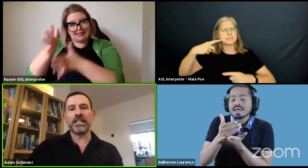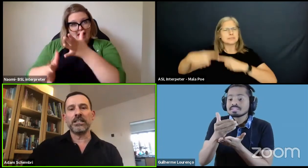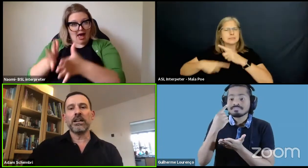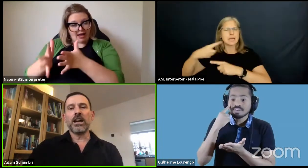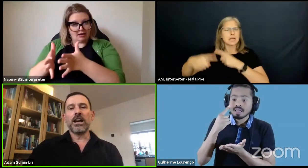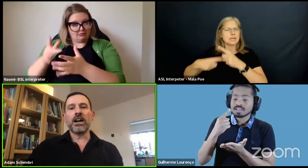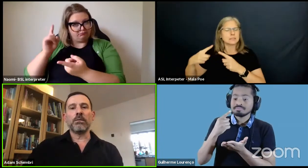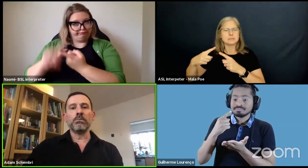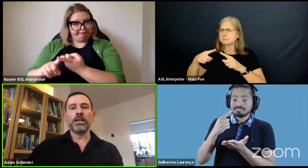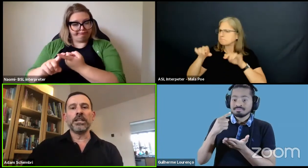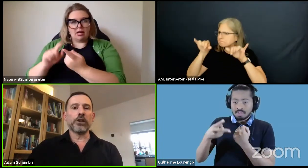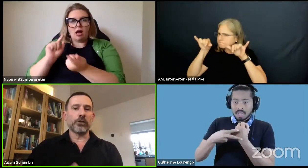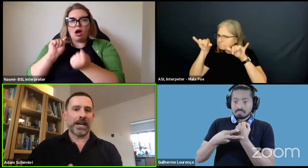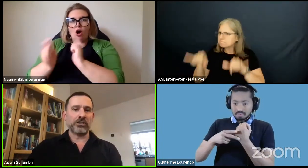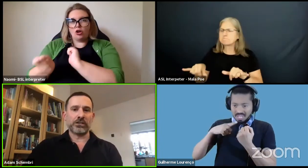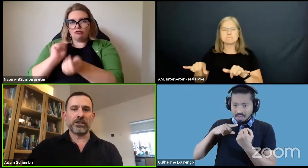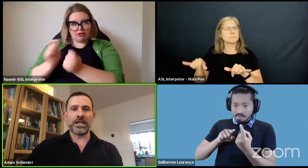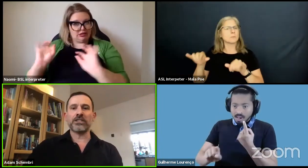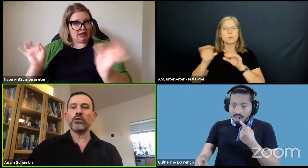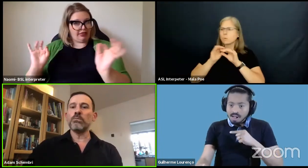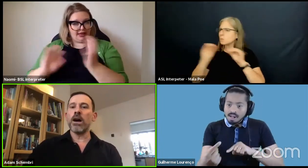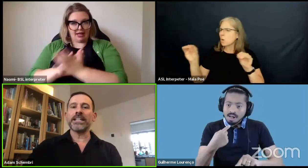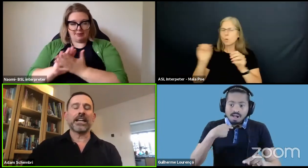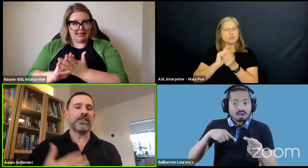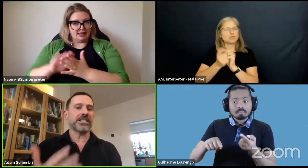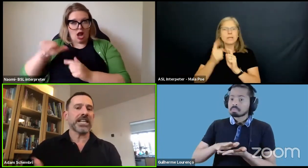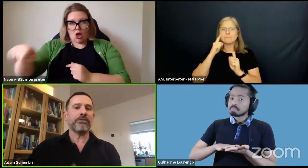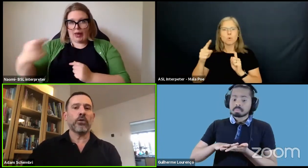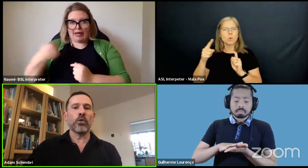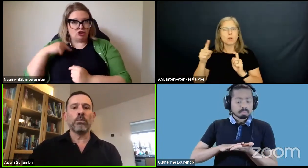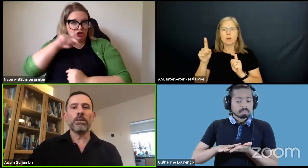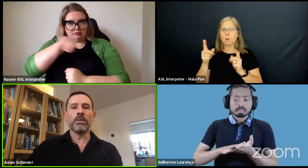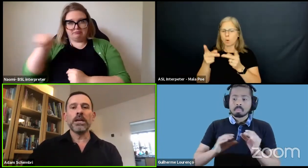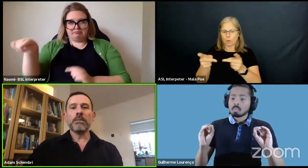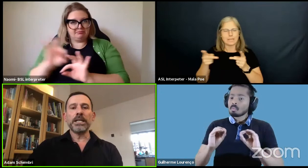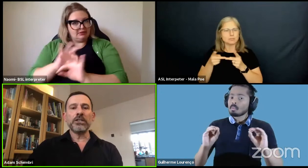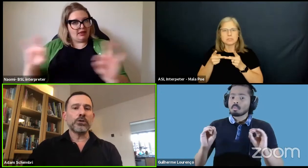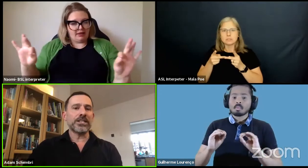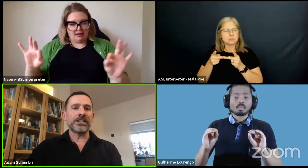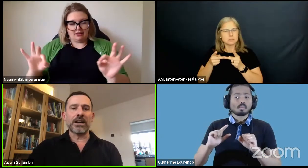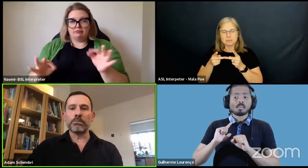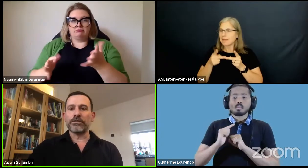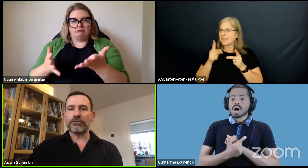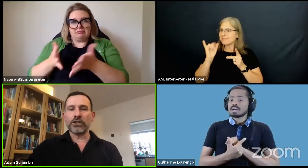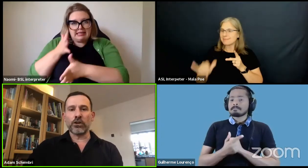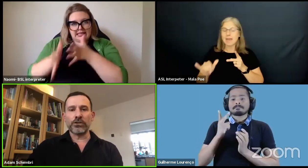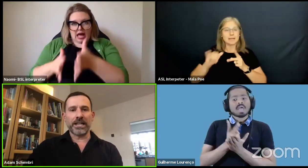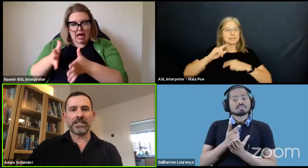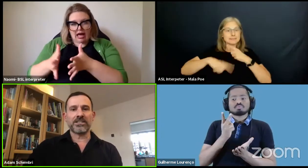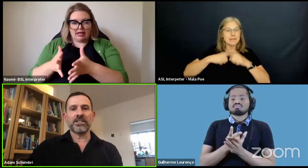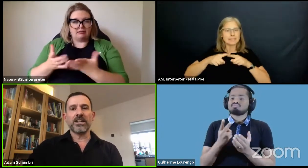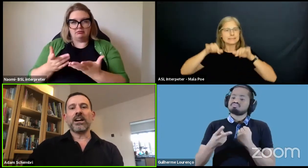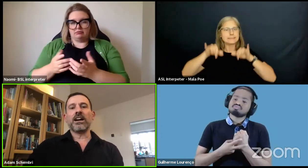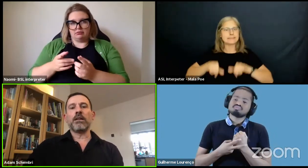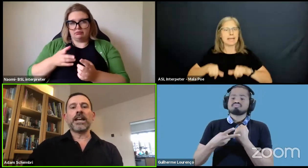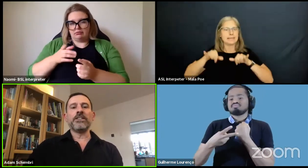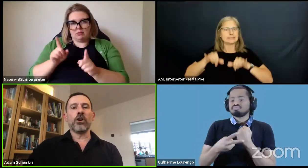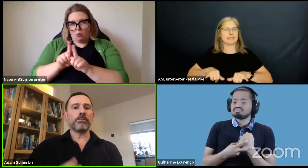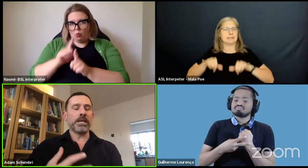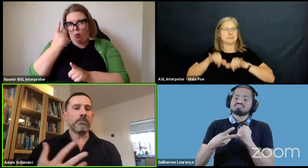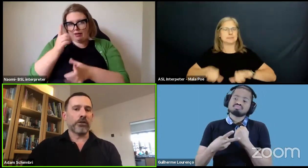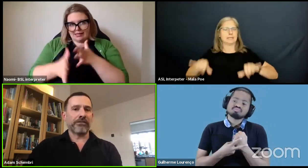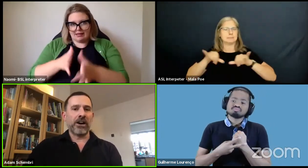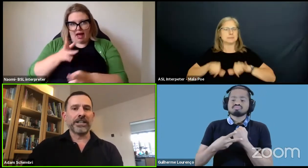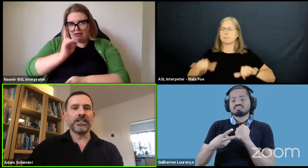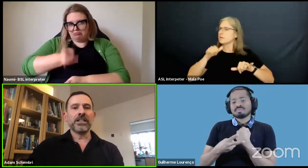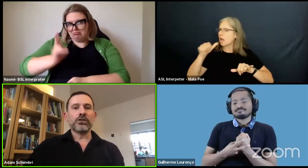alternations in location. Okay, so you might get the same form being used in a number of different contexts and not